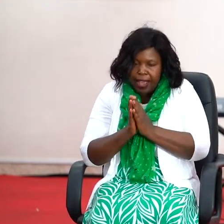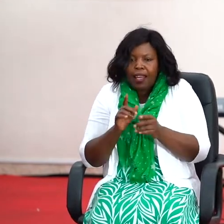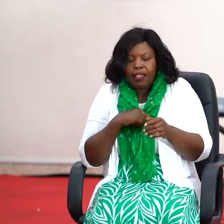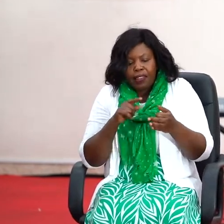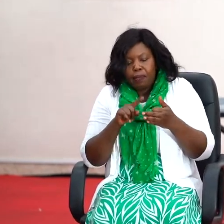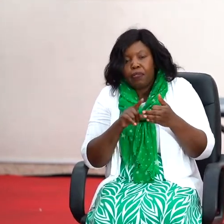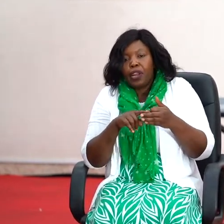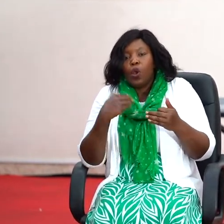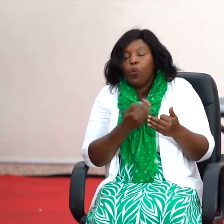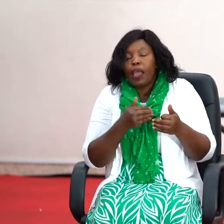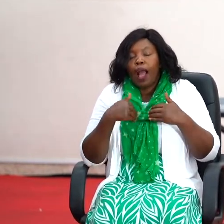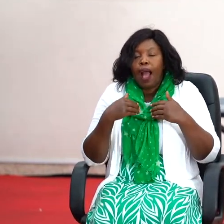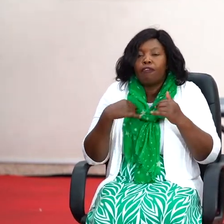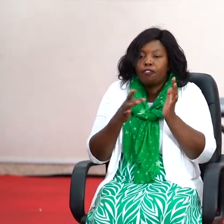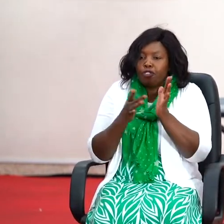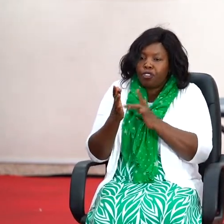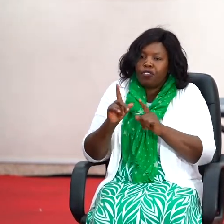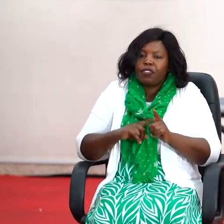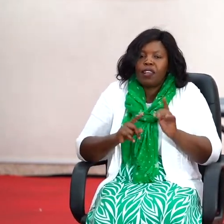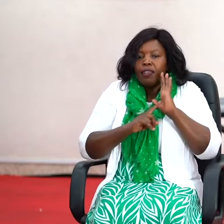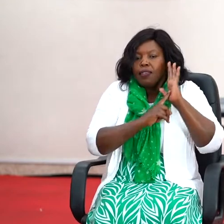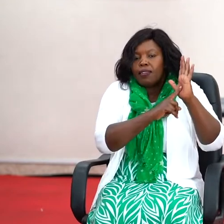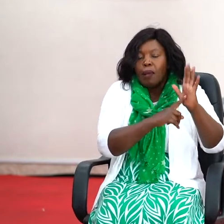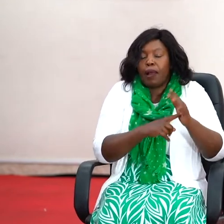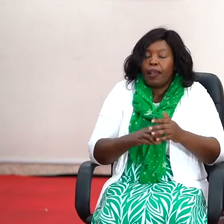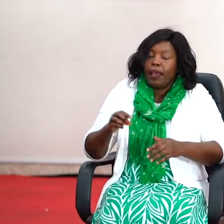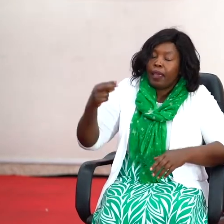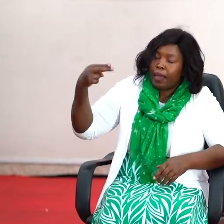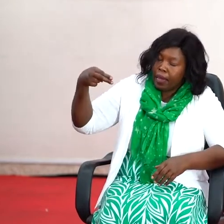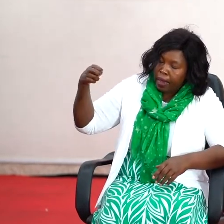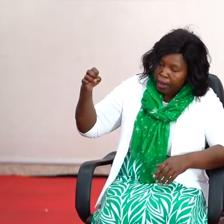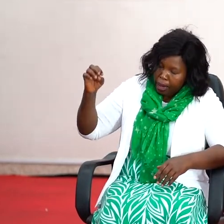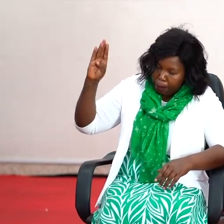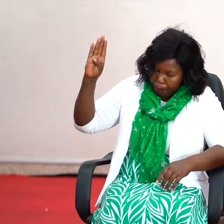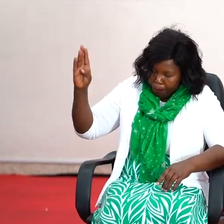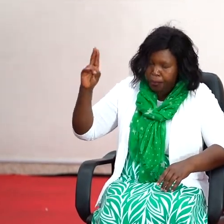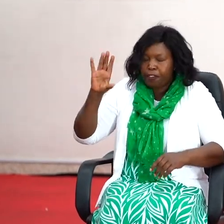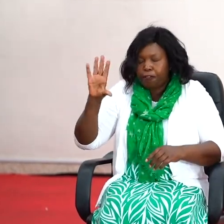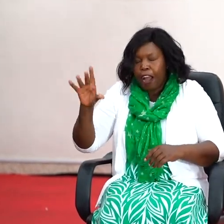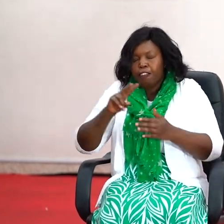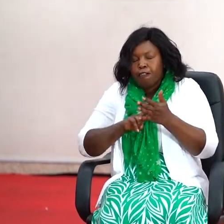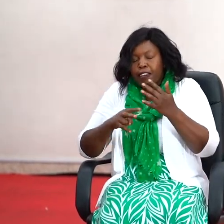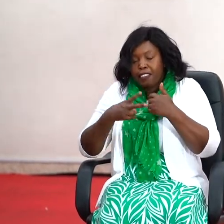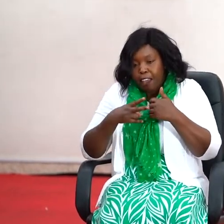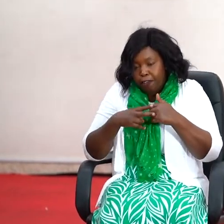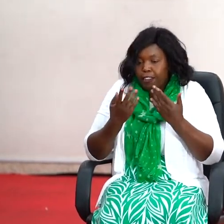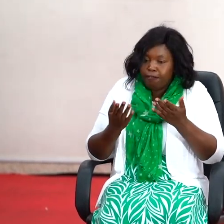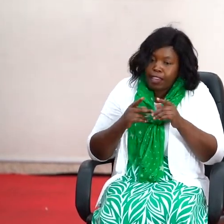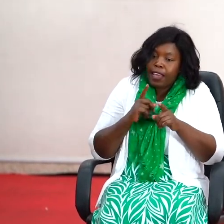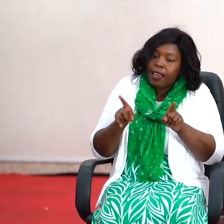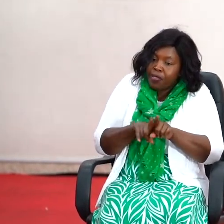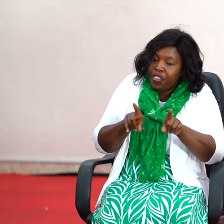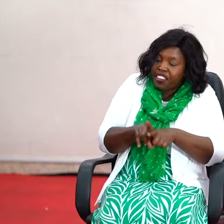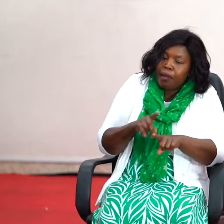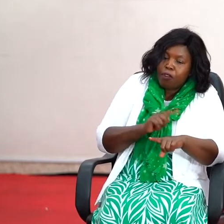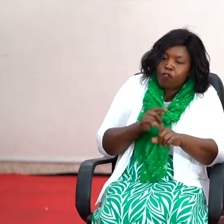we have Jesus as our role model. In Hebrews chapter 5 and verse 7, the Bible says that during the